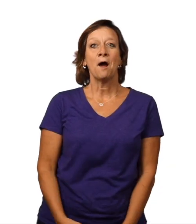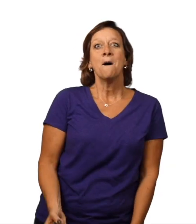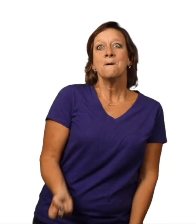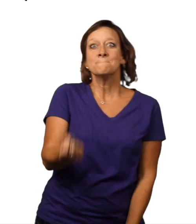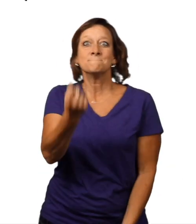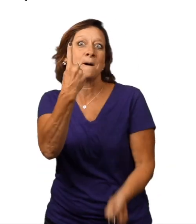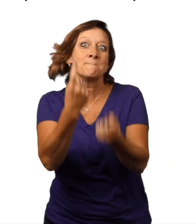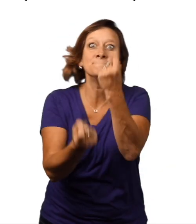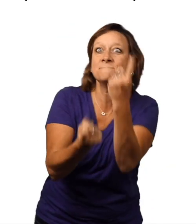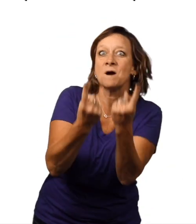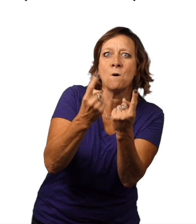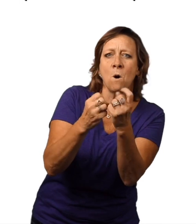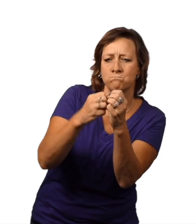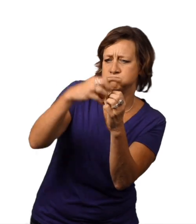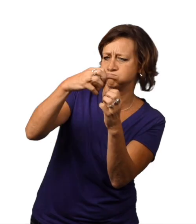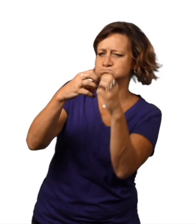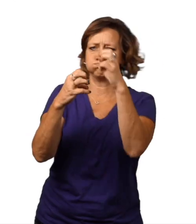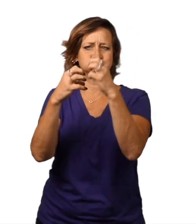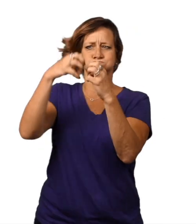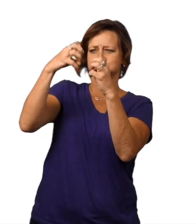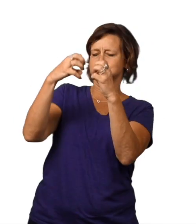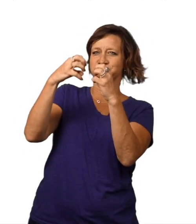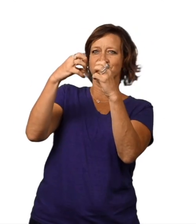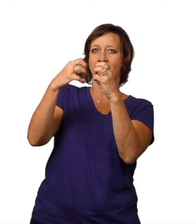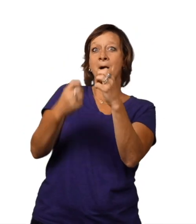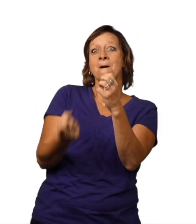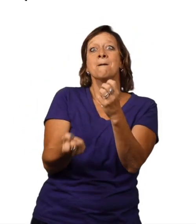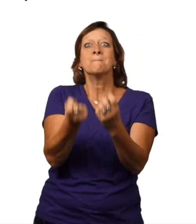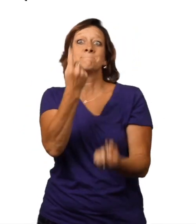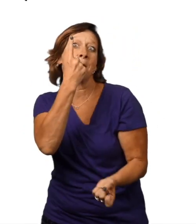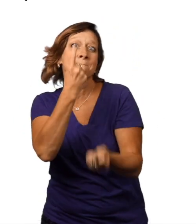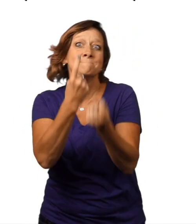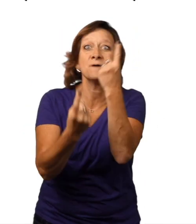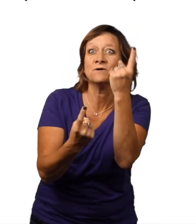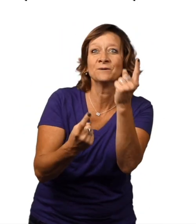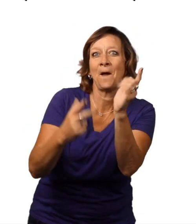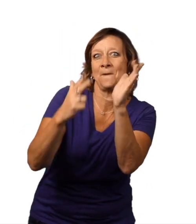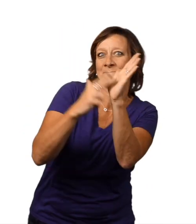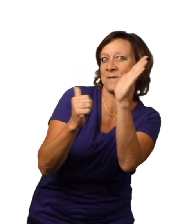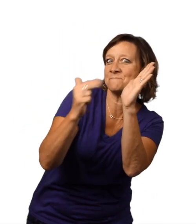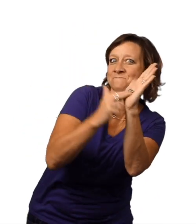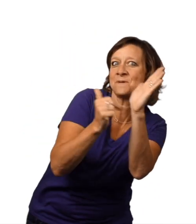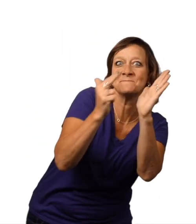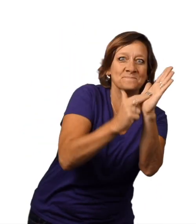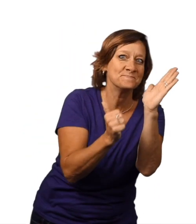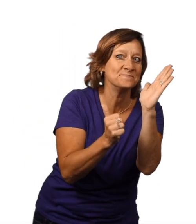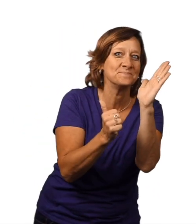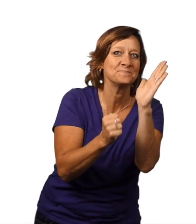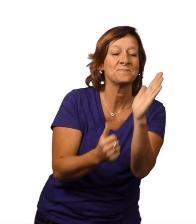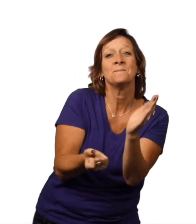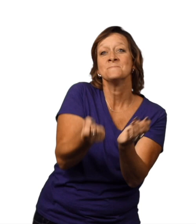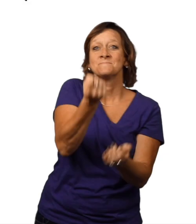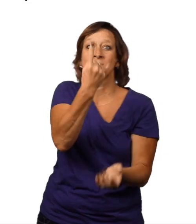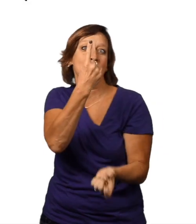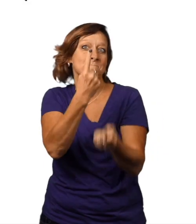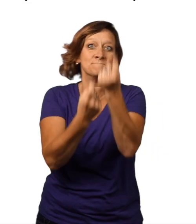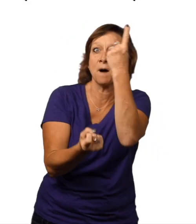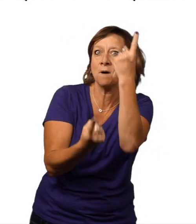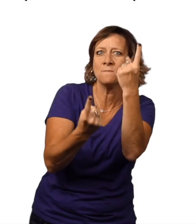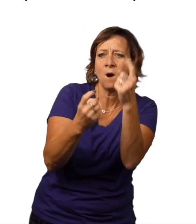Popcorn. Popcorn. Pop, pop, pop. Popcorn. Popcorn. Butter, butter, butter. Popcorn.